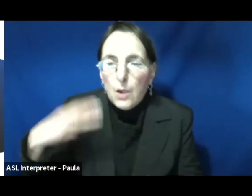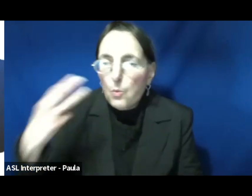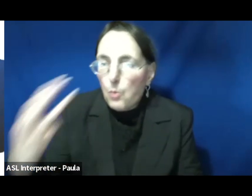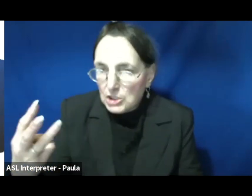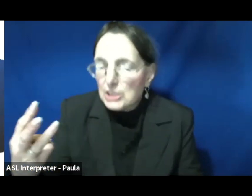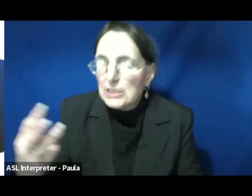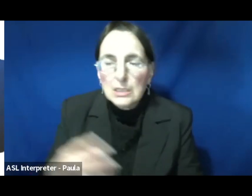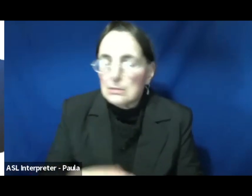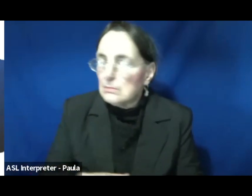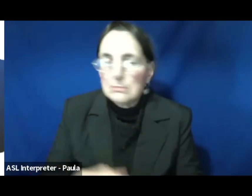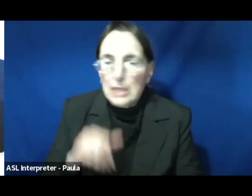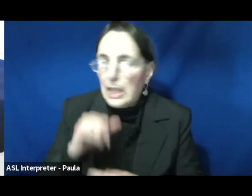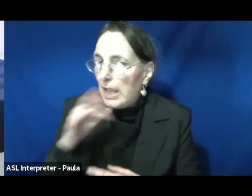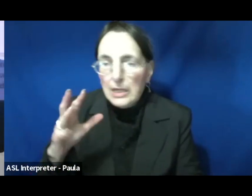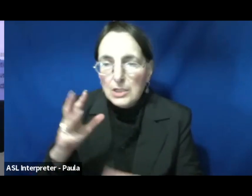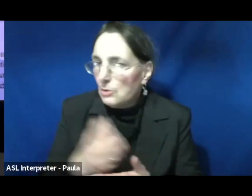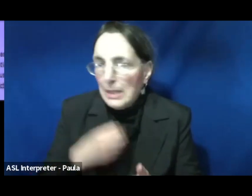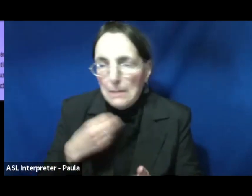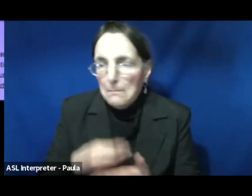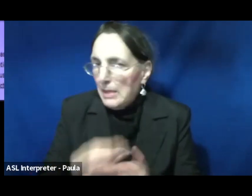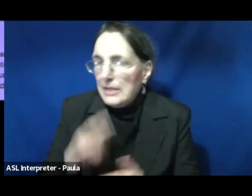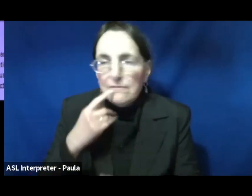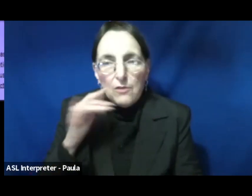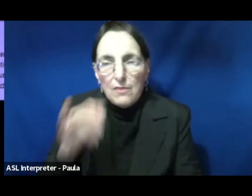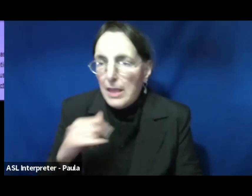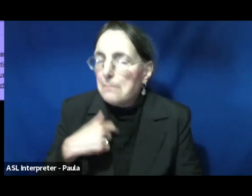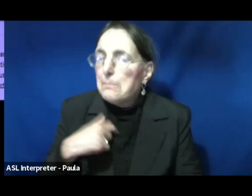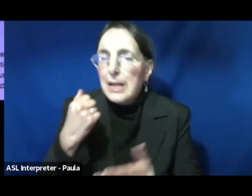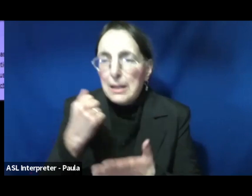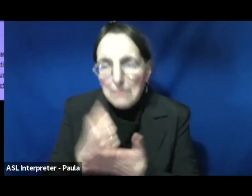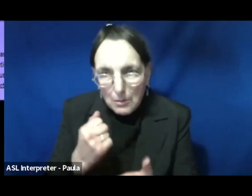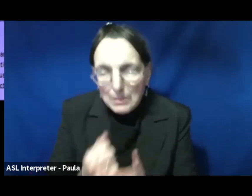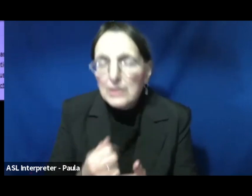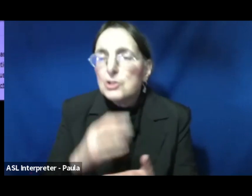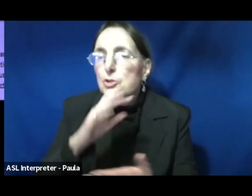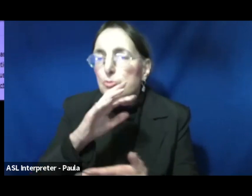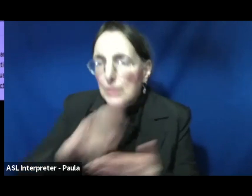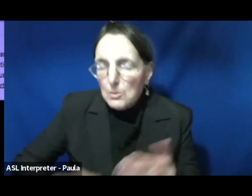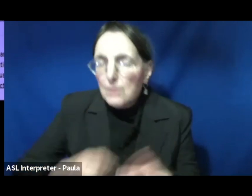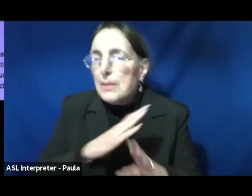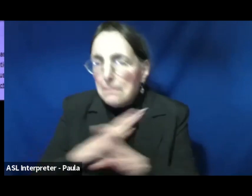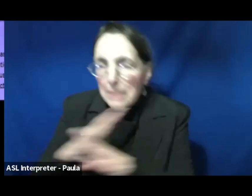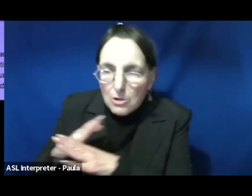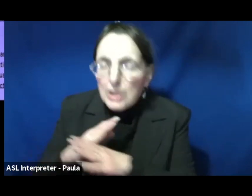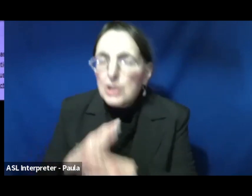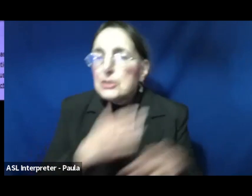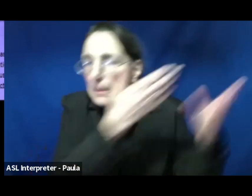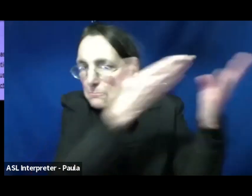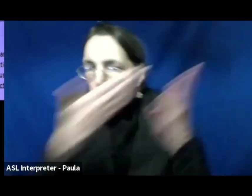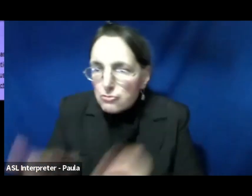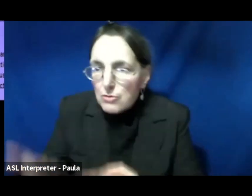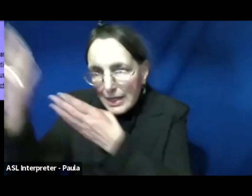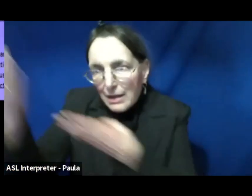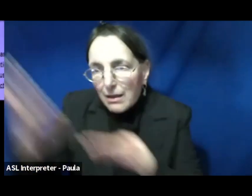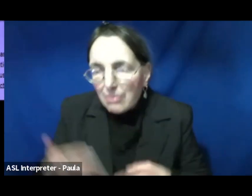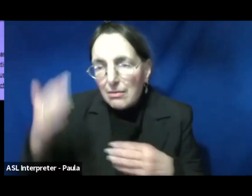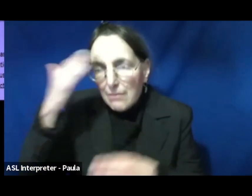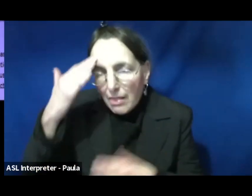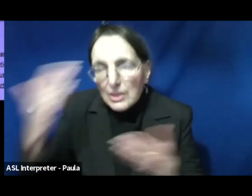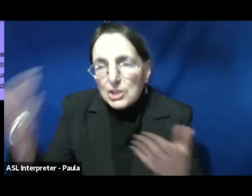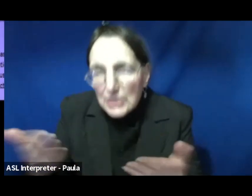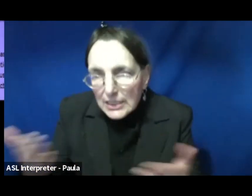that, but I'm helping remove barriers for community members who have the knowledge, who can be successful in these industries. Are you with